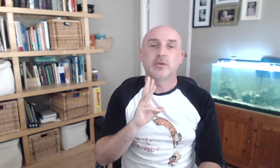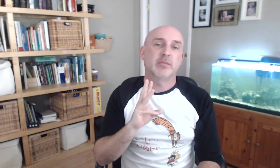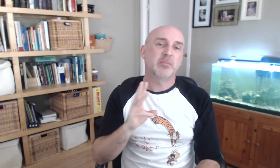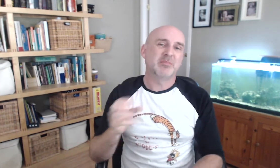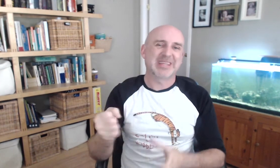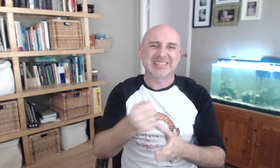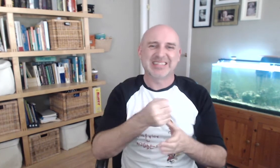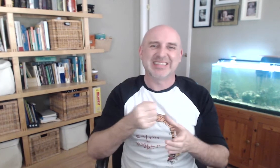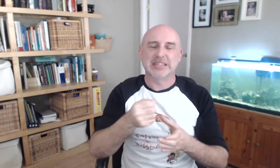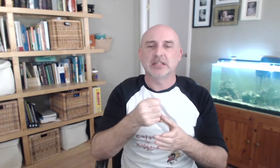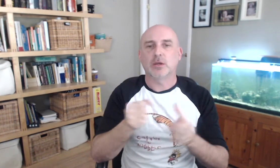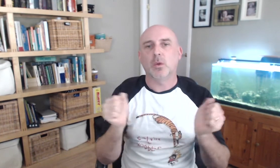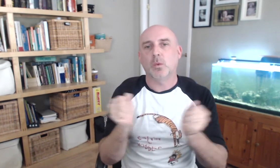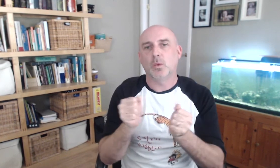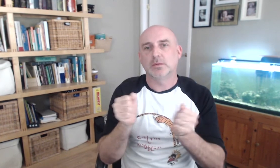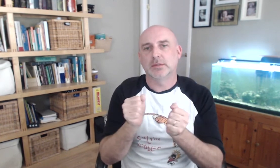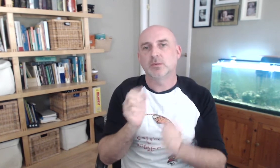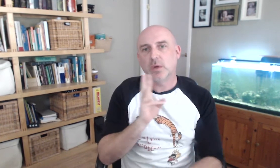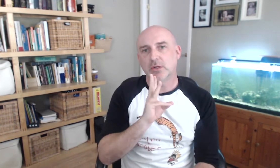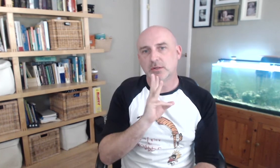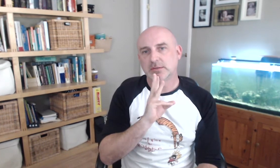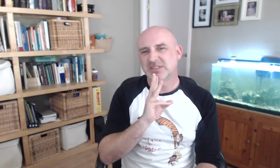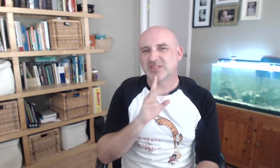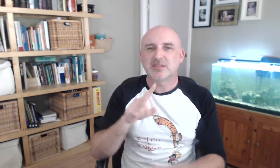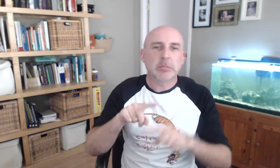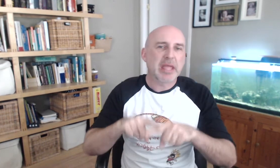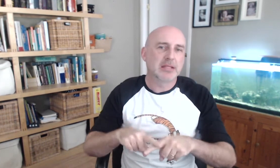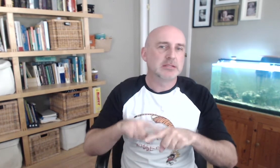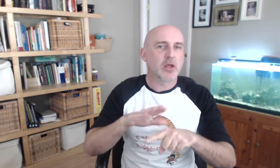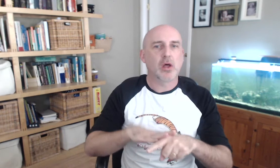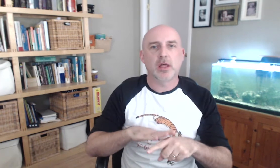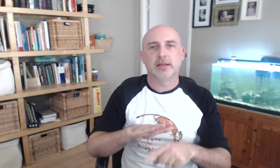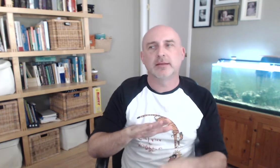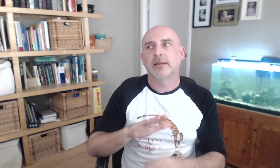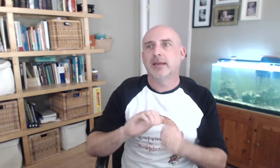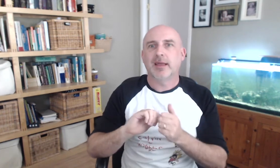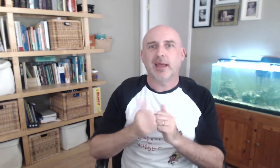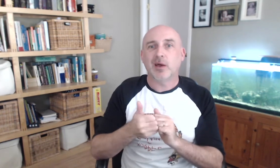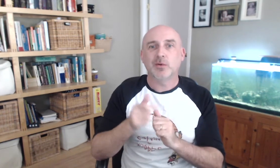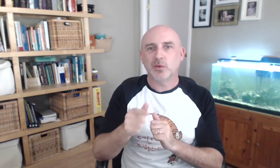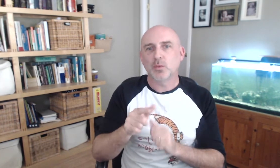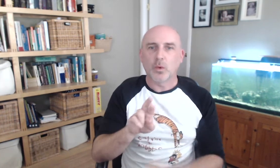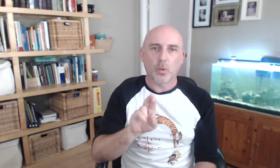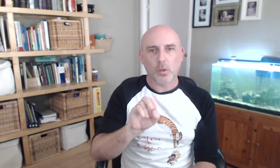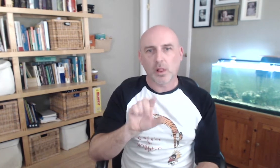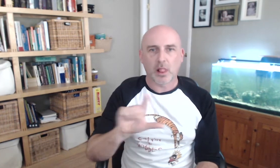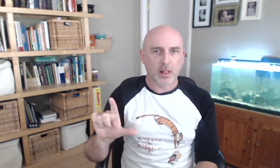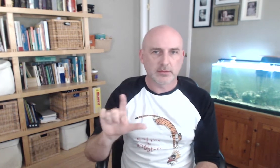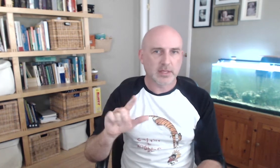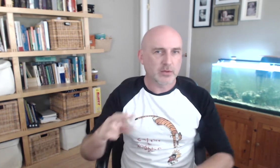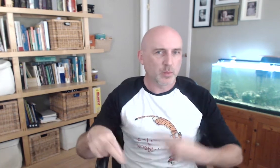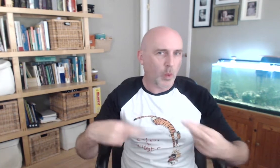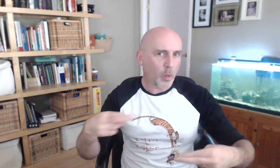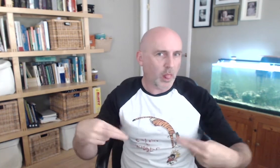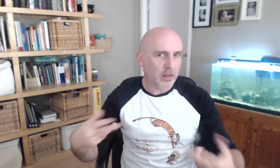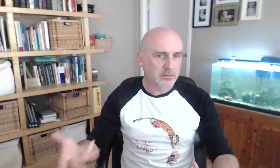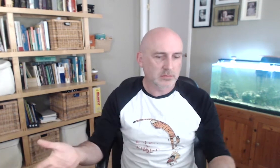might be mixing it in cold water. It just depends on how you roll.